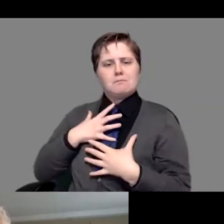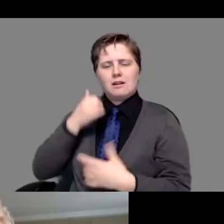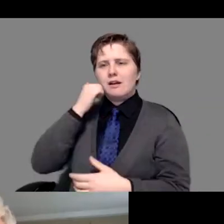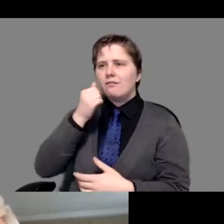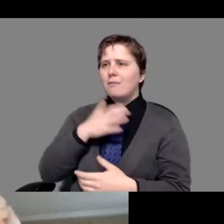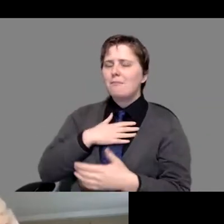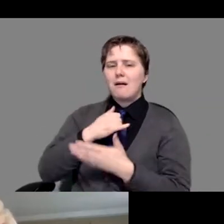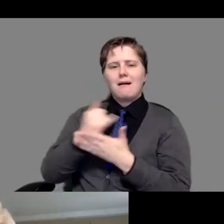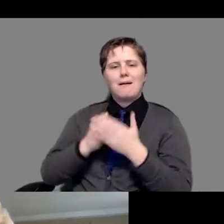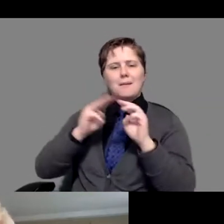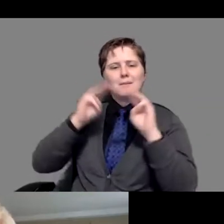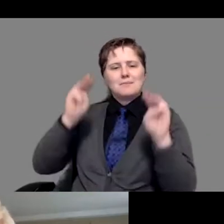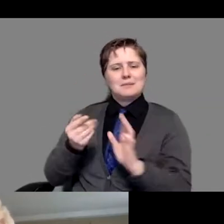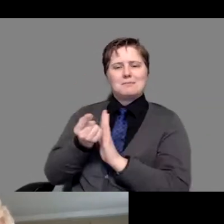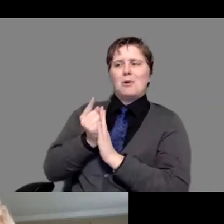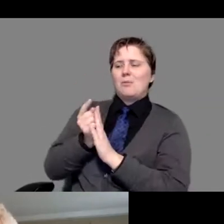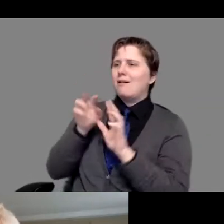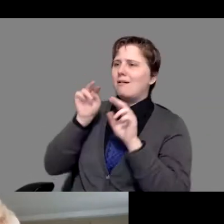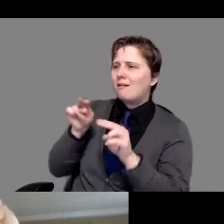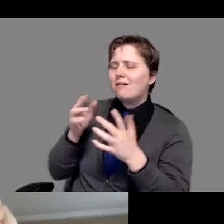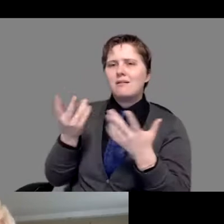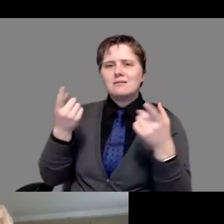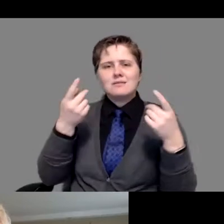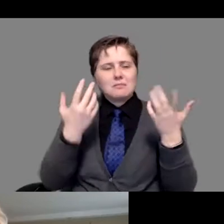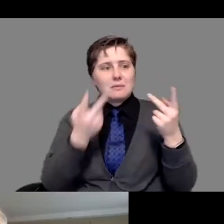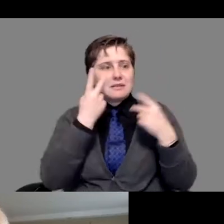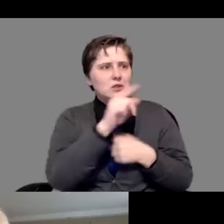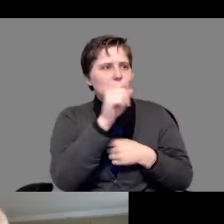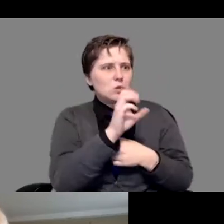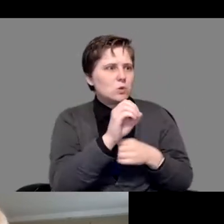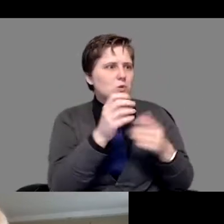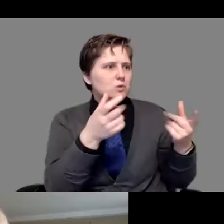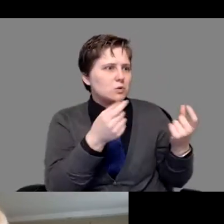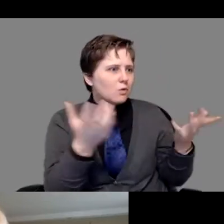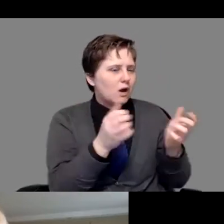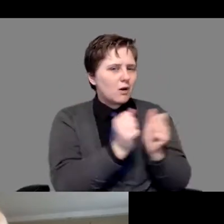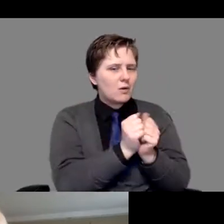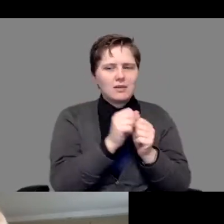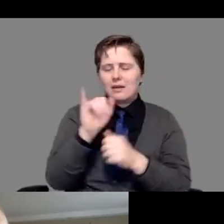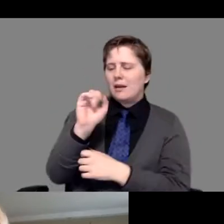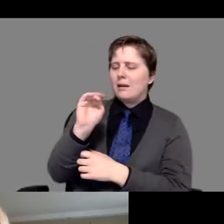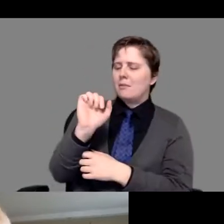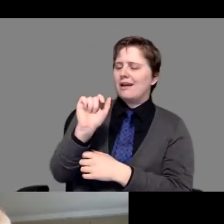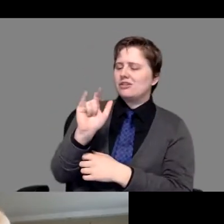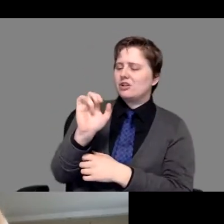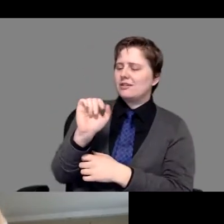art museum moment, or to see what's happening at the zoo, or with Imagination Station,